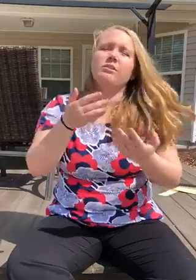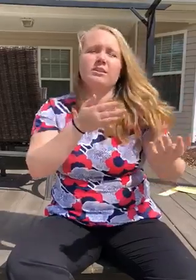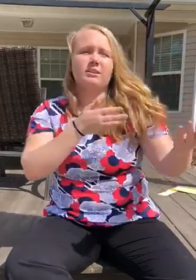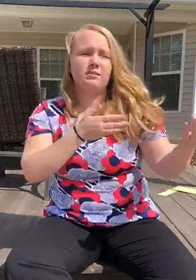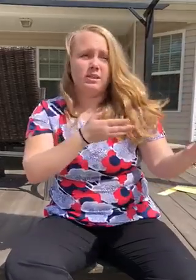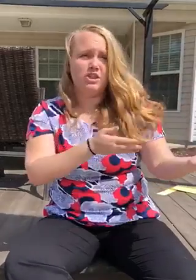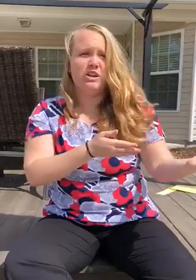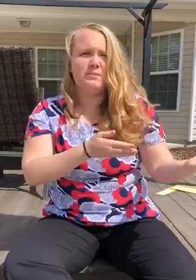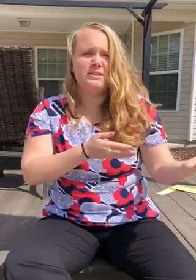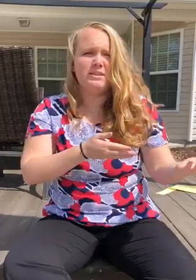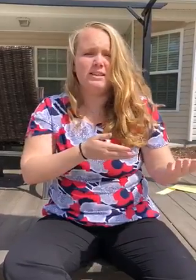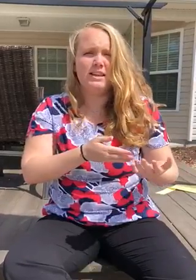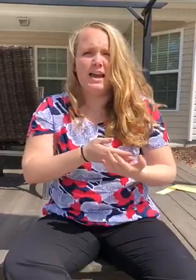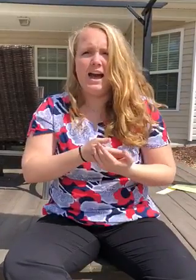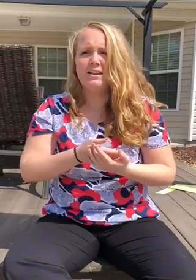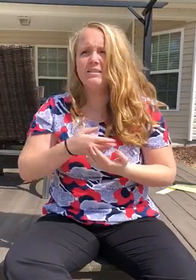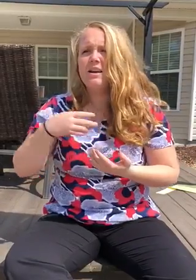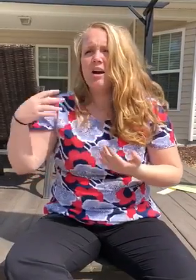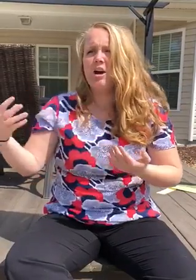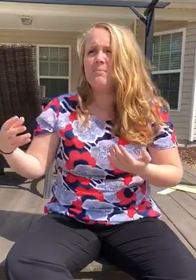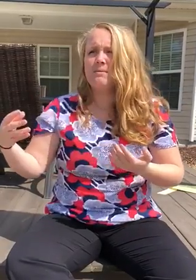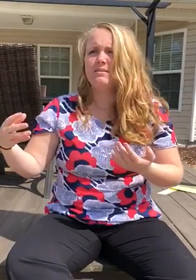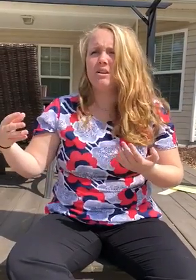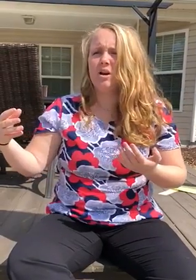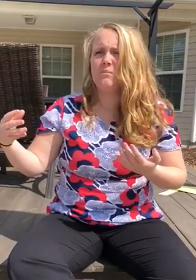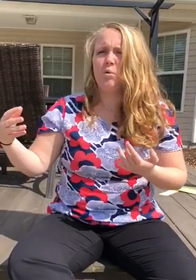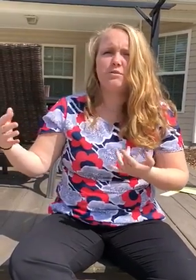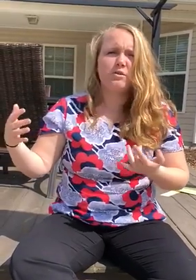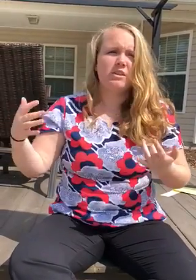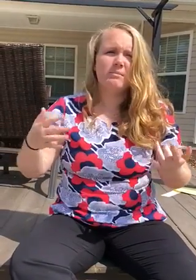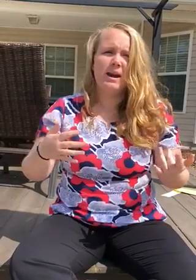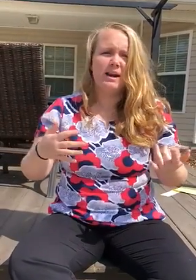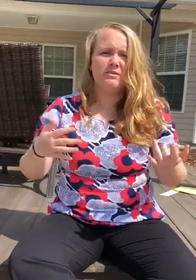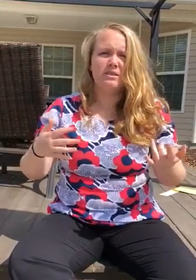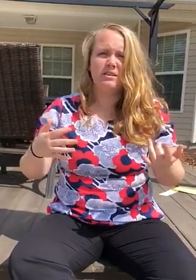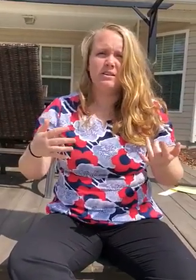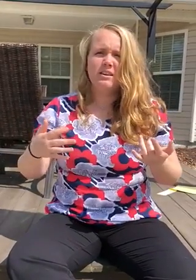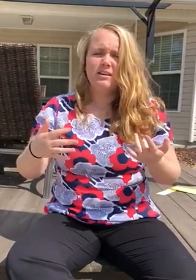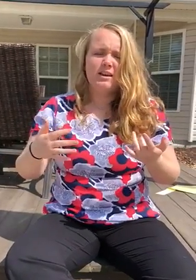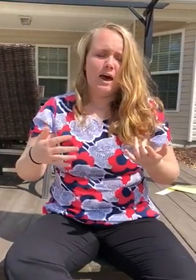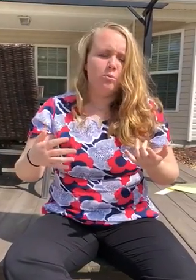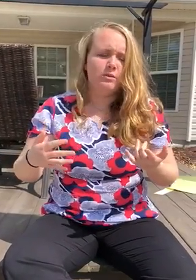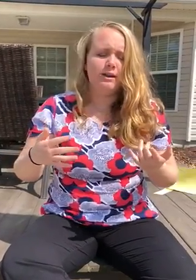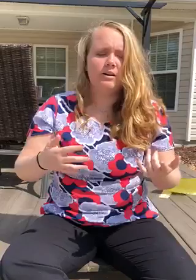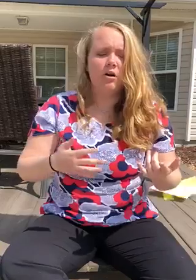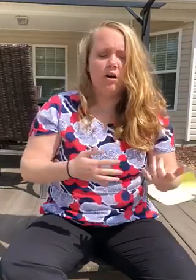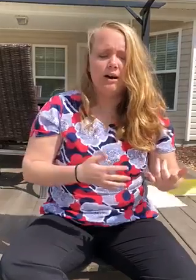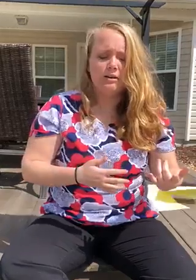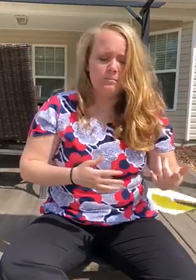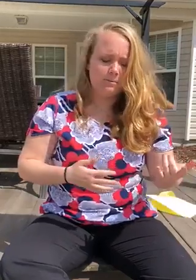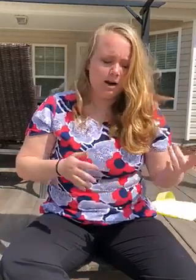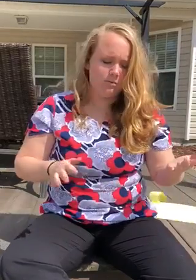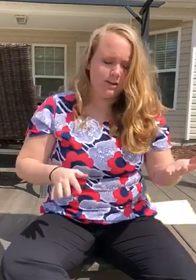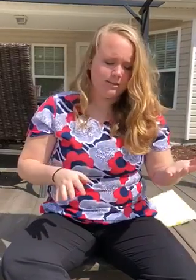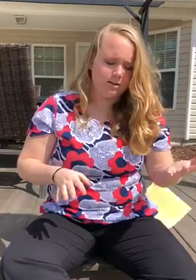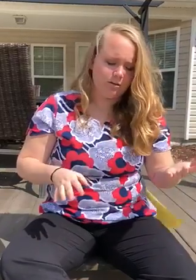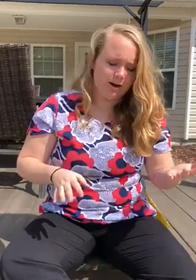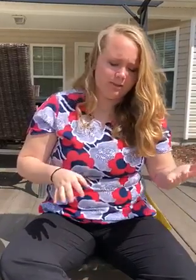the congenitally missing teeth that he has, maybe some ortho that they might have to help with later on, maybe not necessarily right